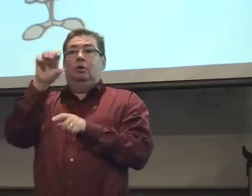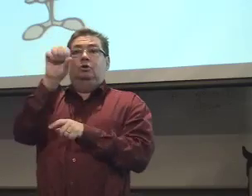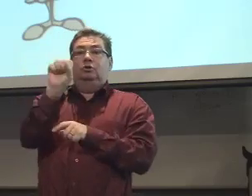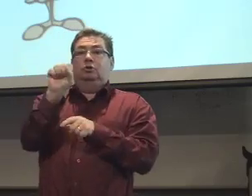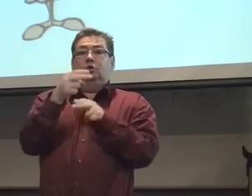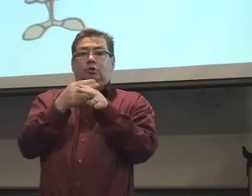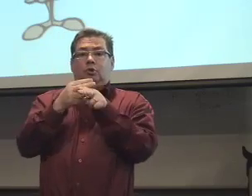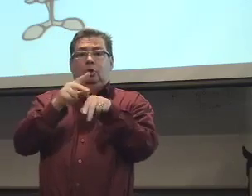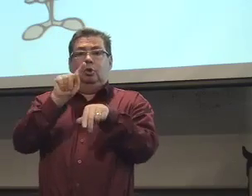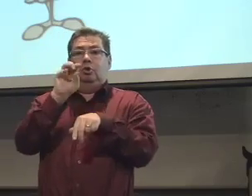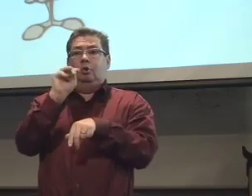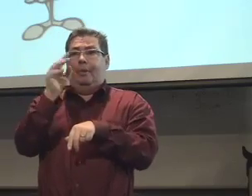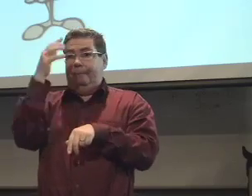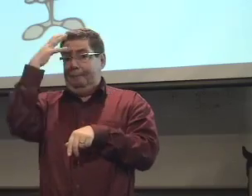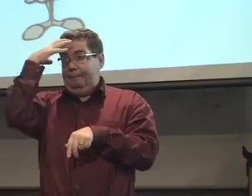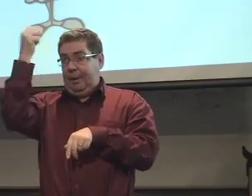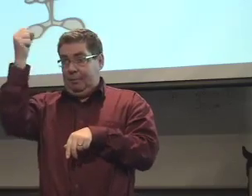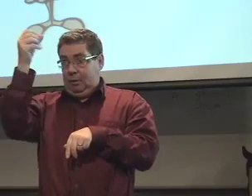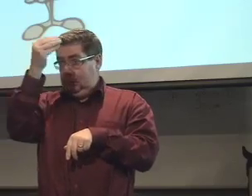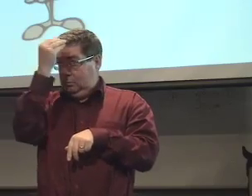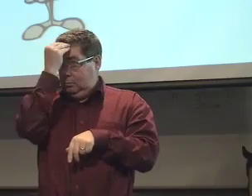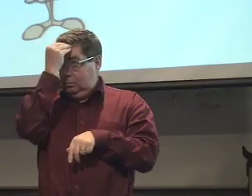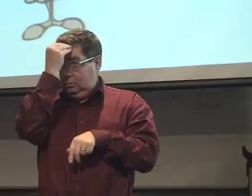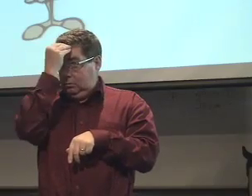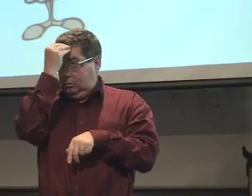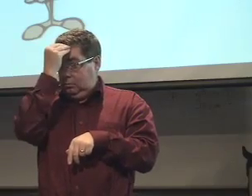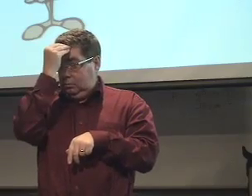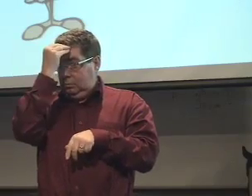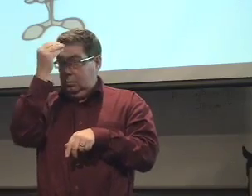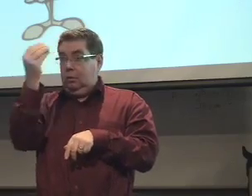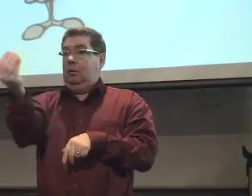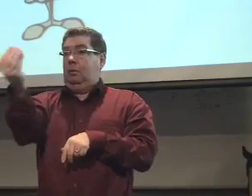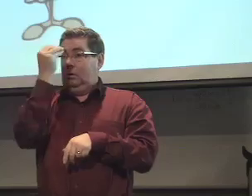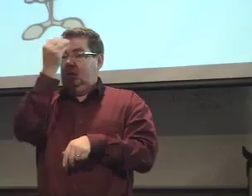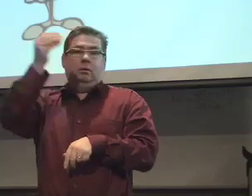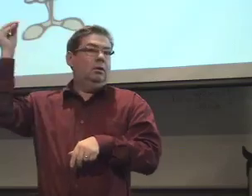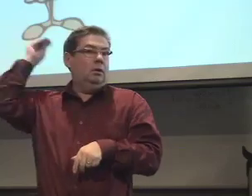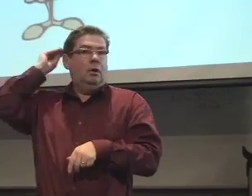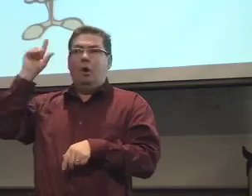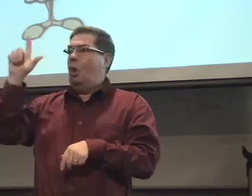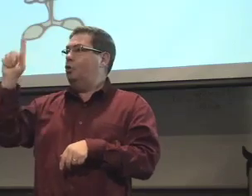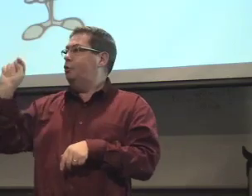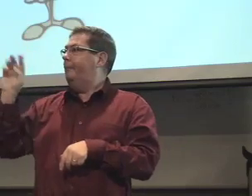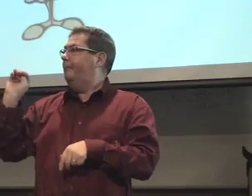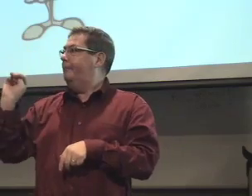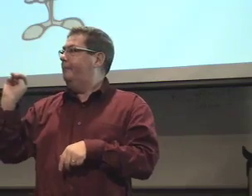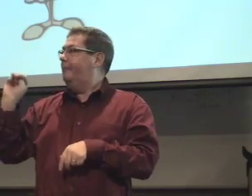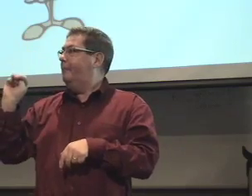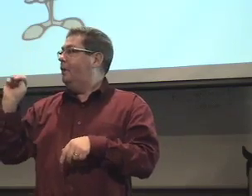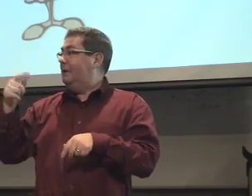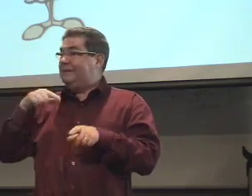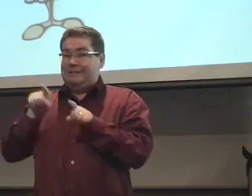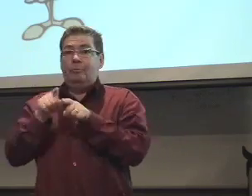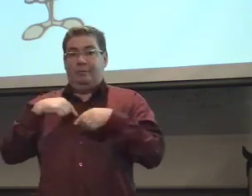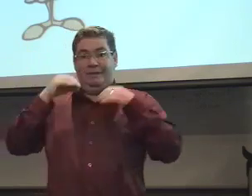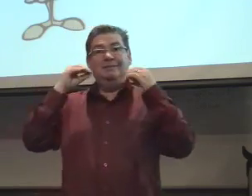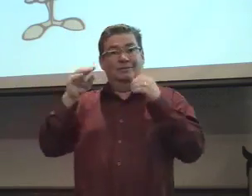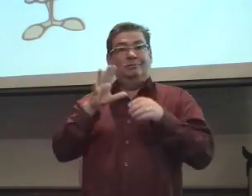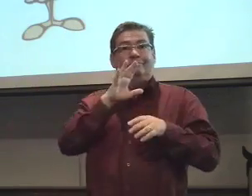memory to long-term memory where it just stays. I was taught to do this. I did this for years. I didn't know any other way to do it. It made sense. You